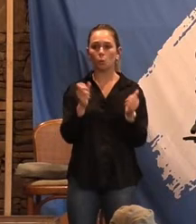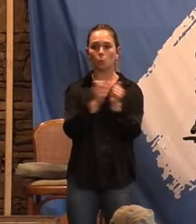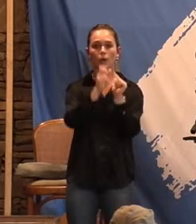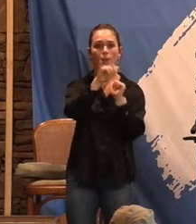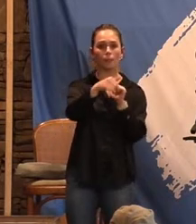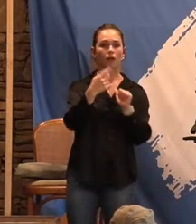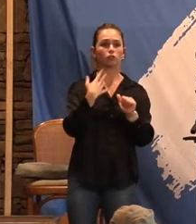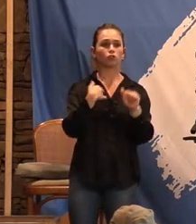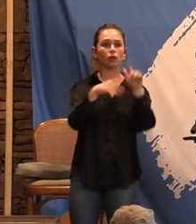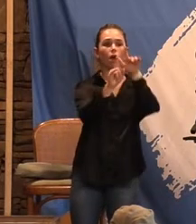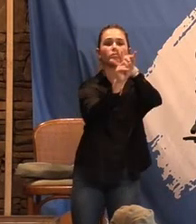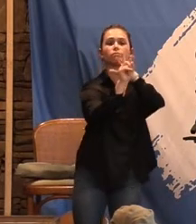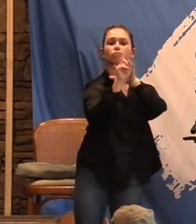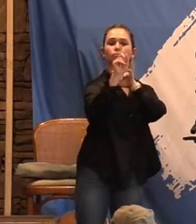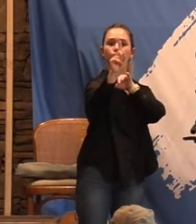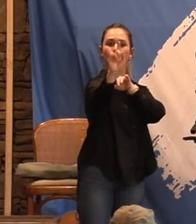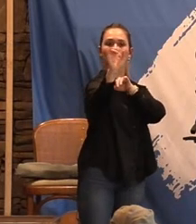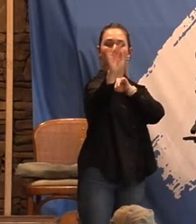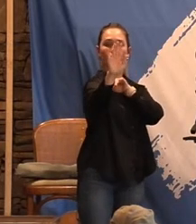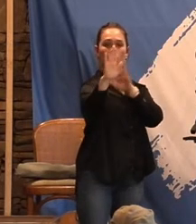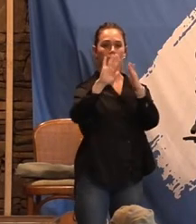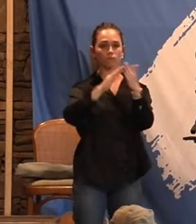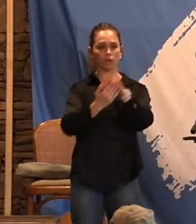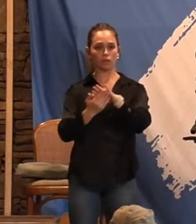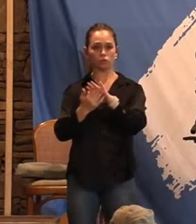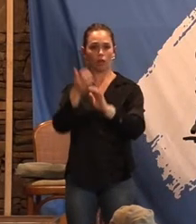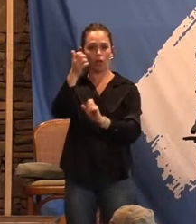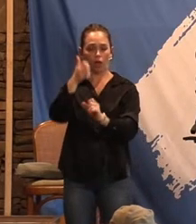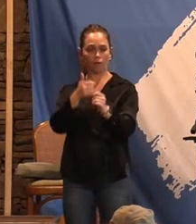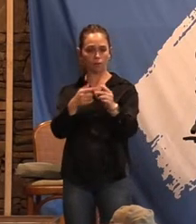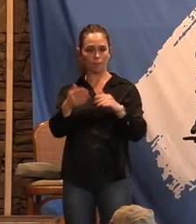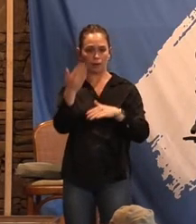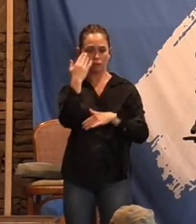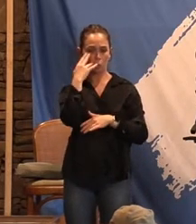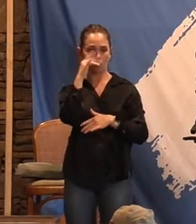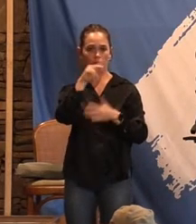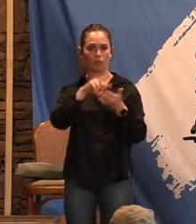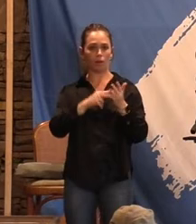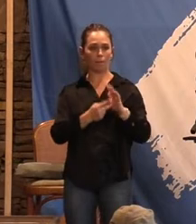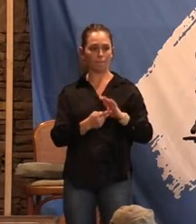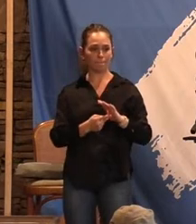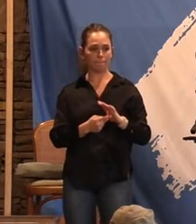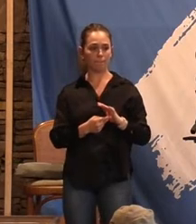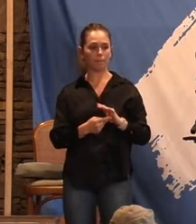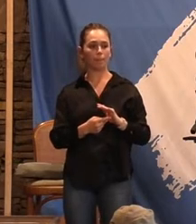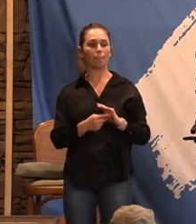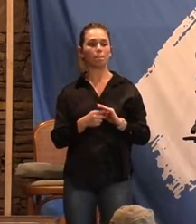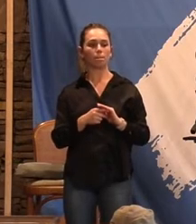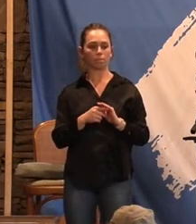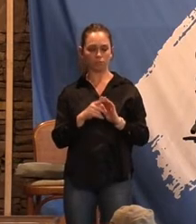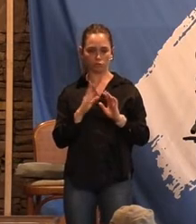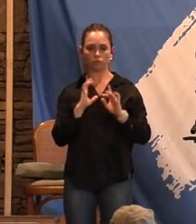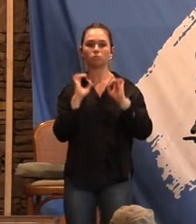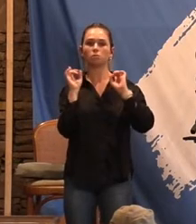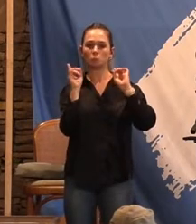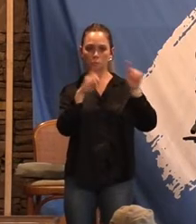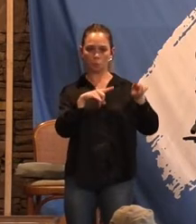she walked straight out back to the village, and everybody knowing what this meant quietly went